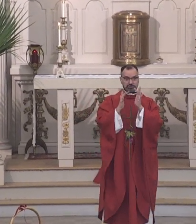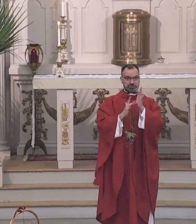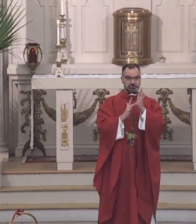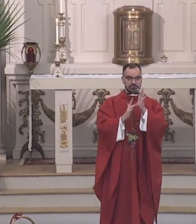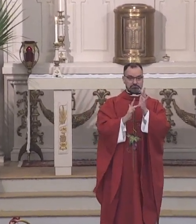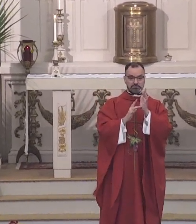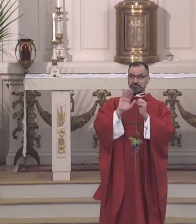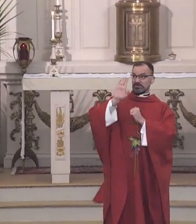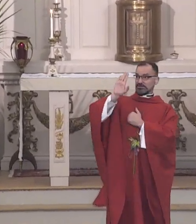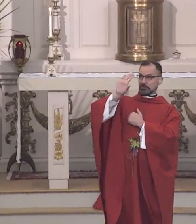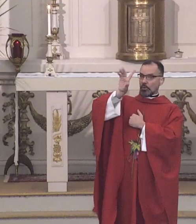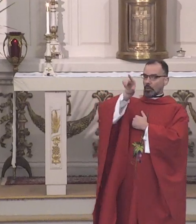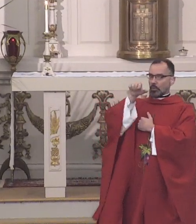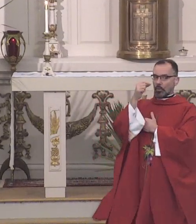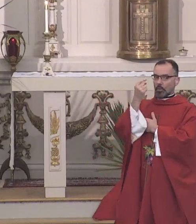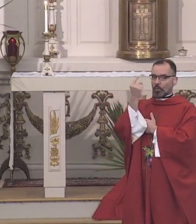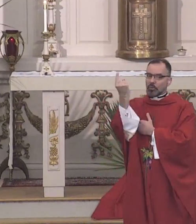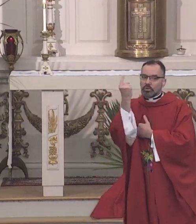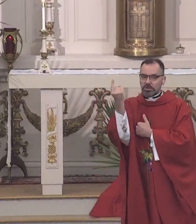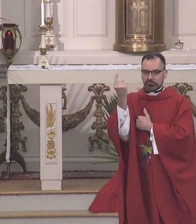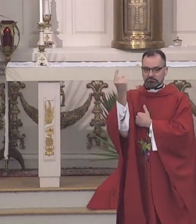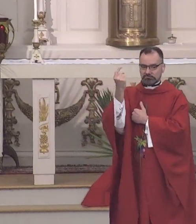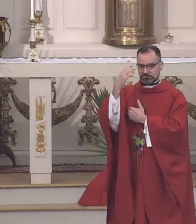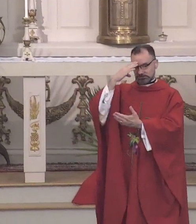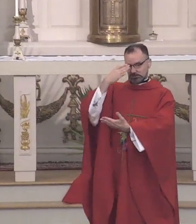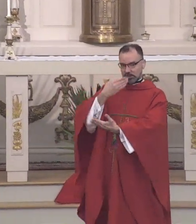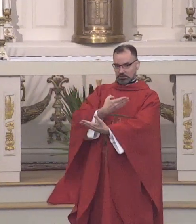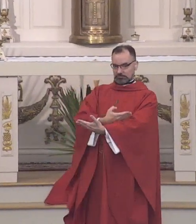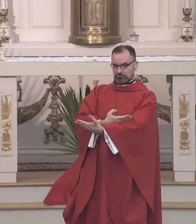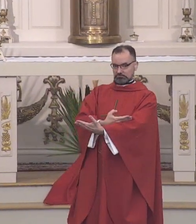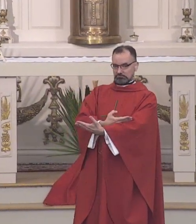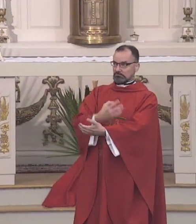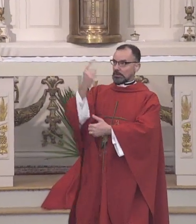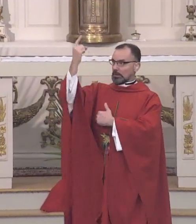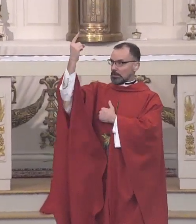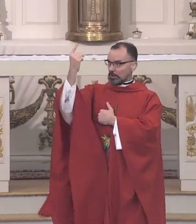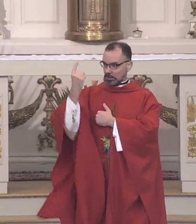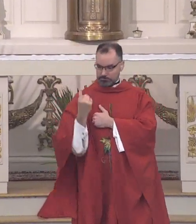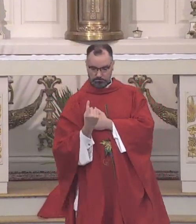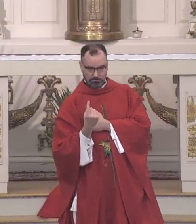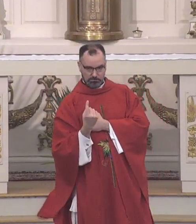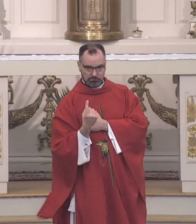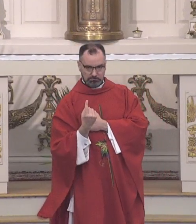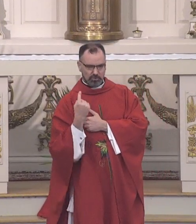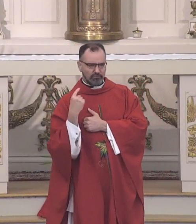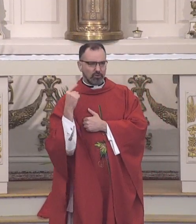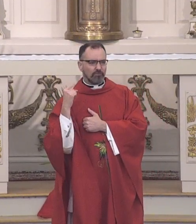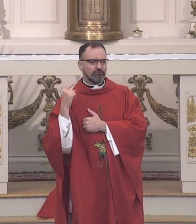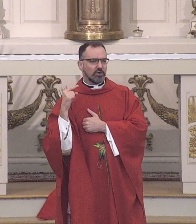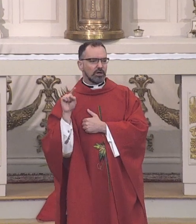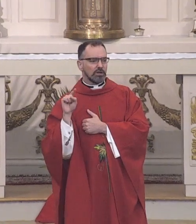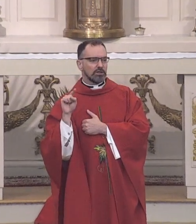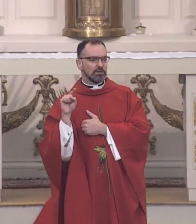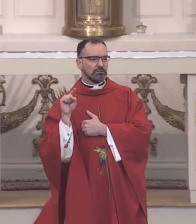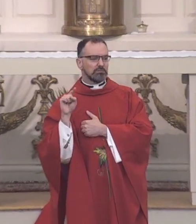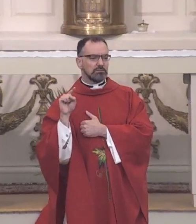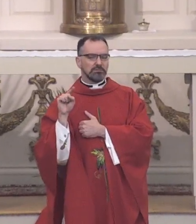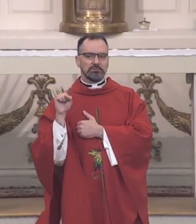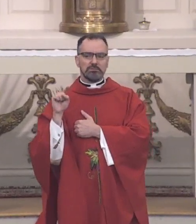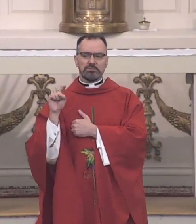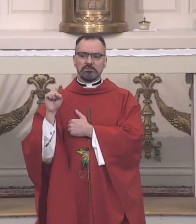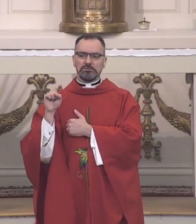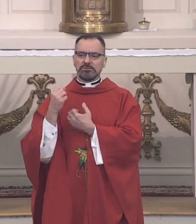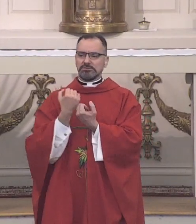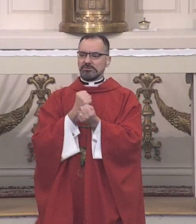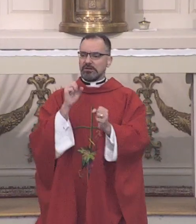it reminds us that God sent Jesus, his only begotten Son, to us. To